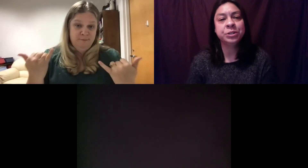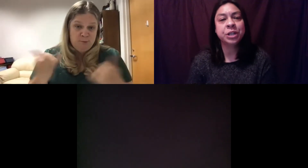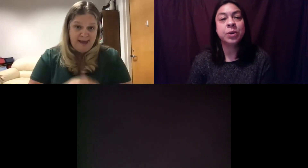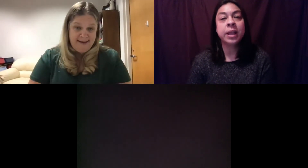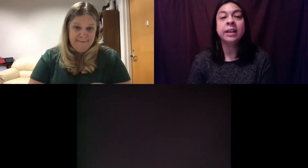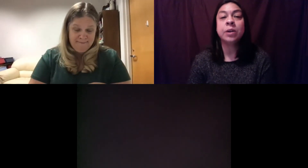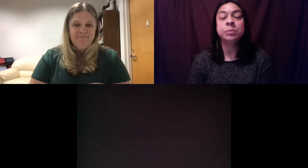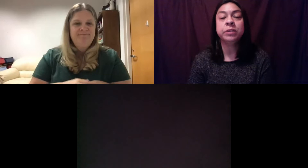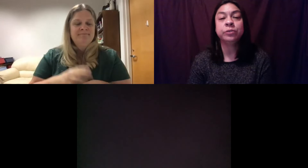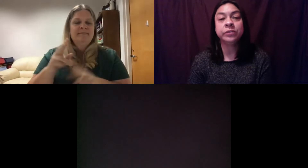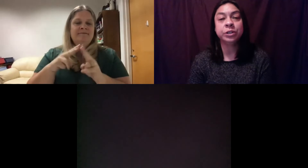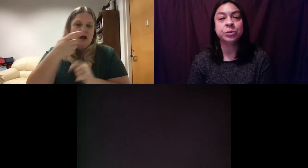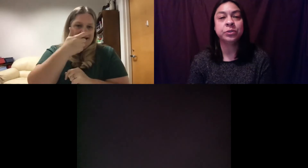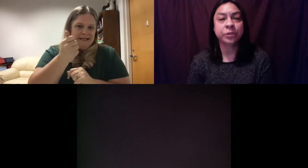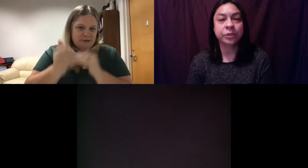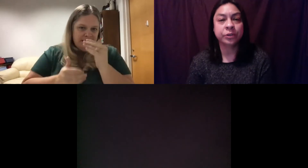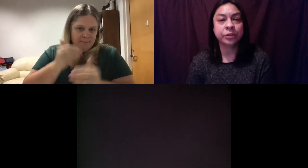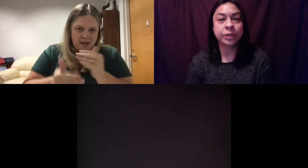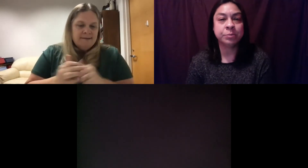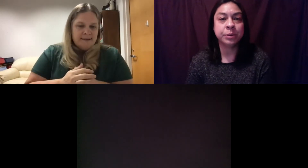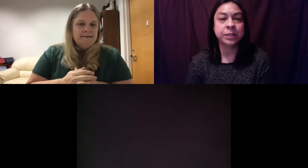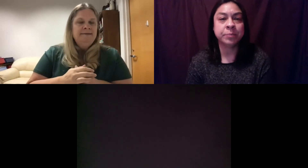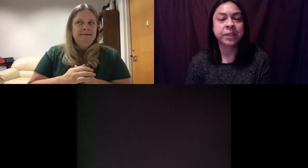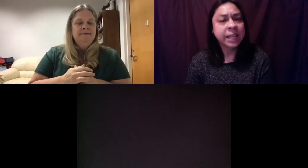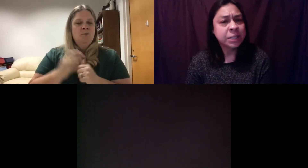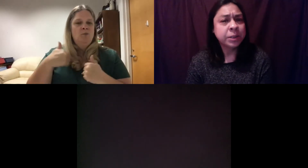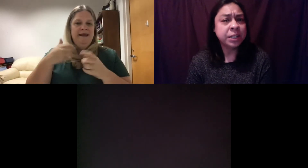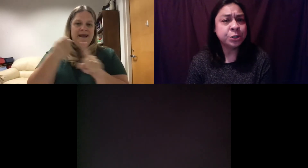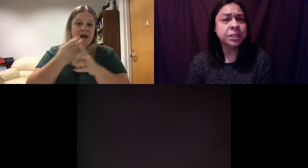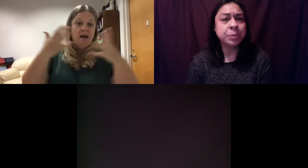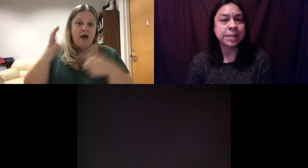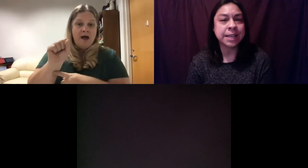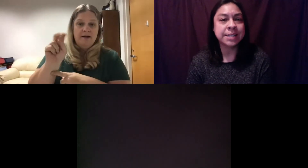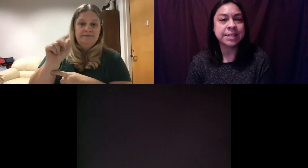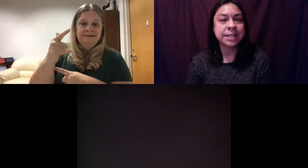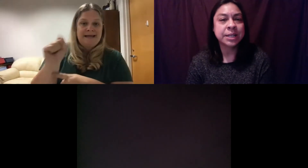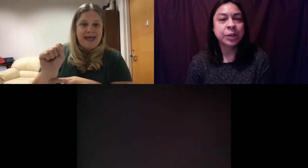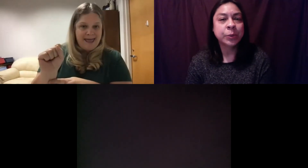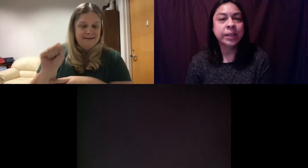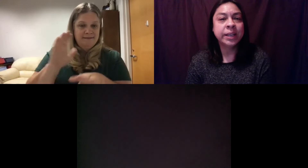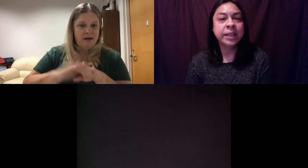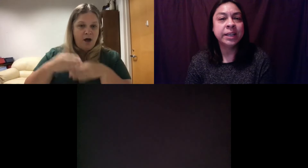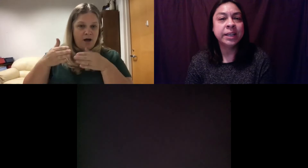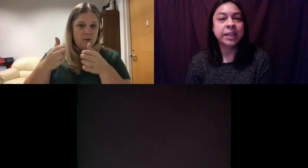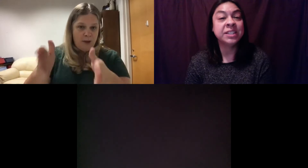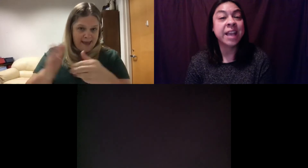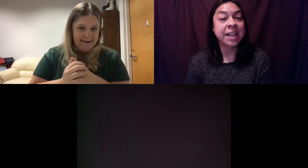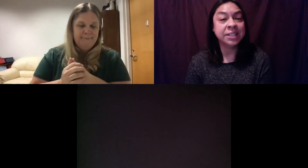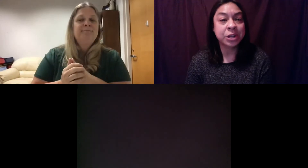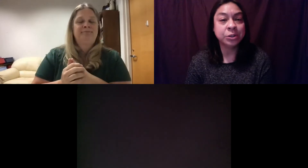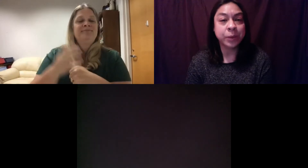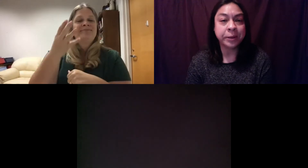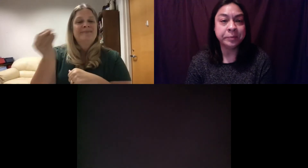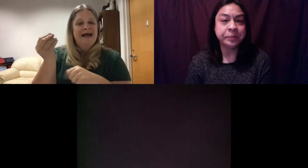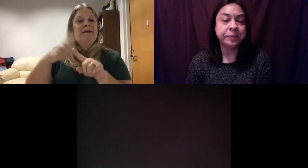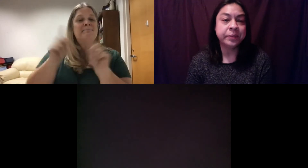to do so. And now it's been fully virtual for the symposium. It's been an interesting process. We hit a lot of snags